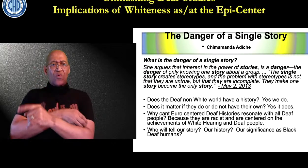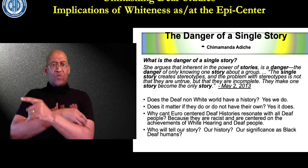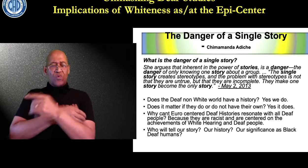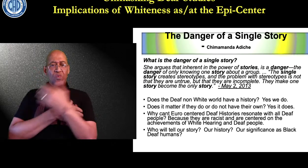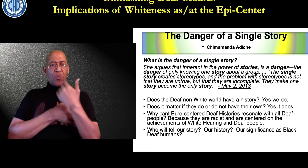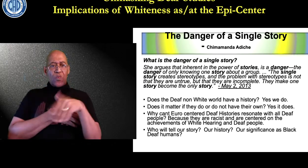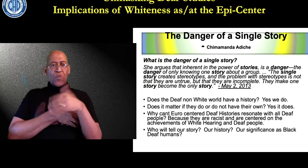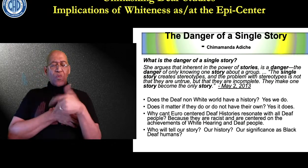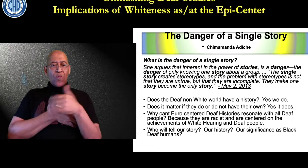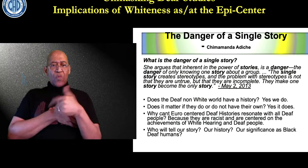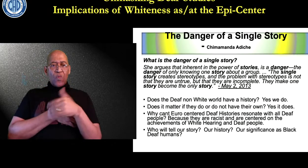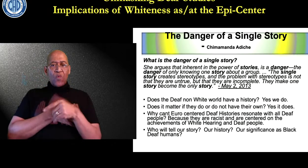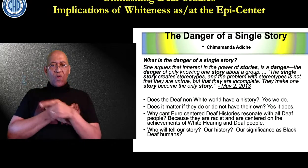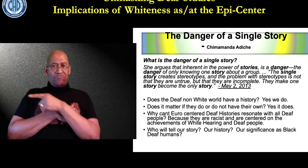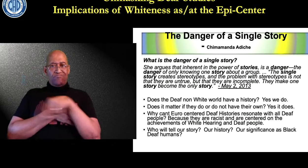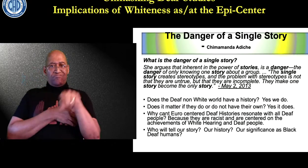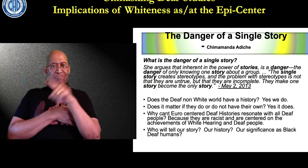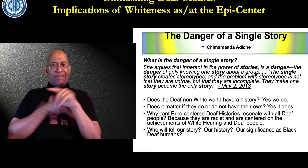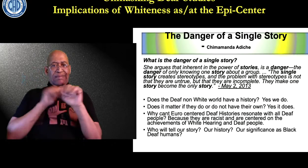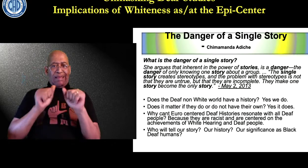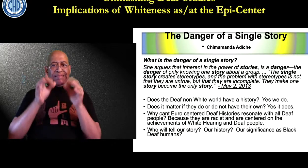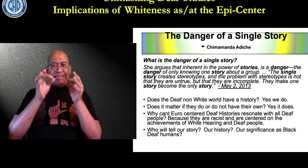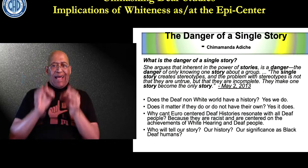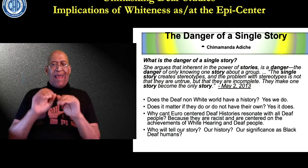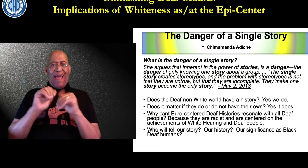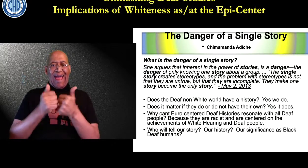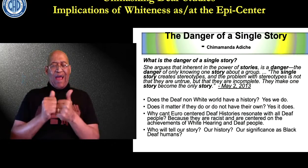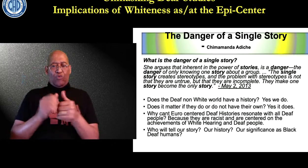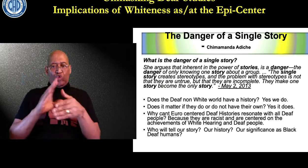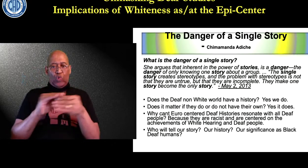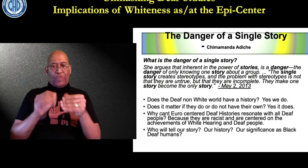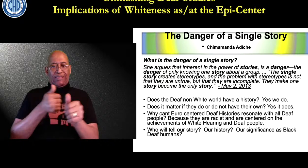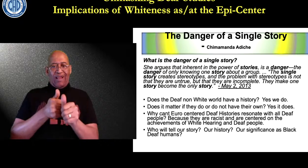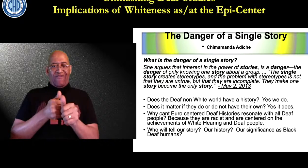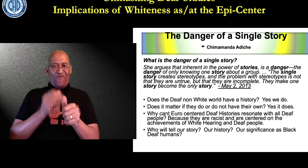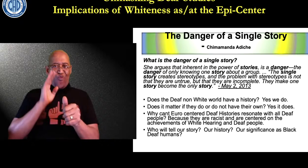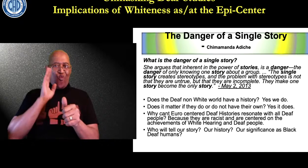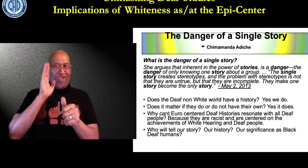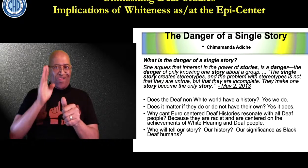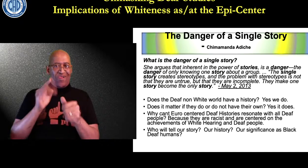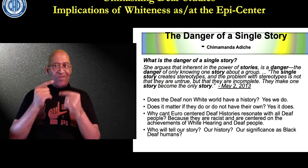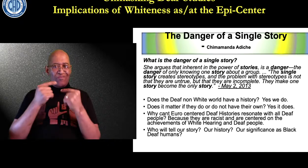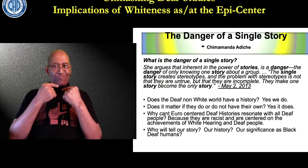universities out there, professors, they've got a lot of power.